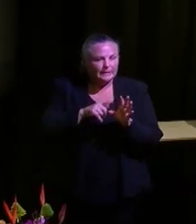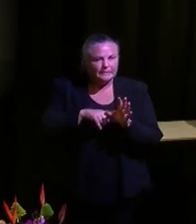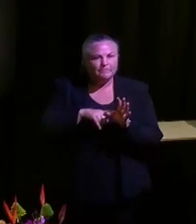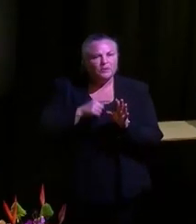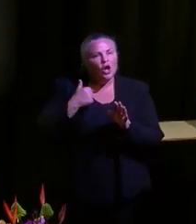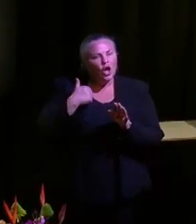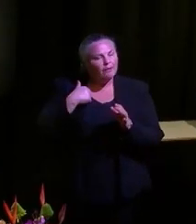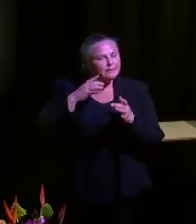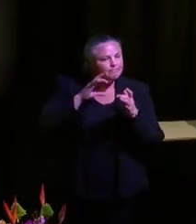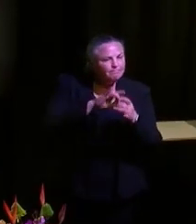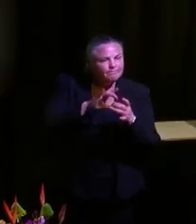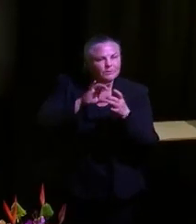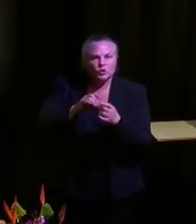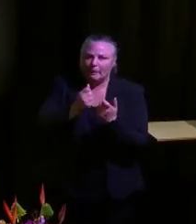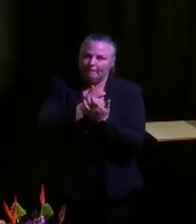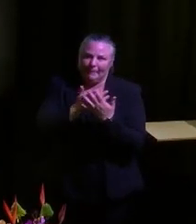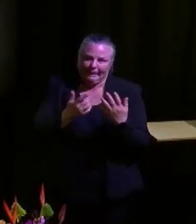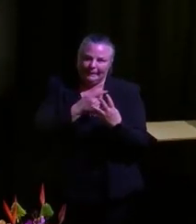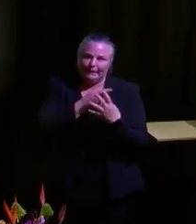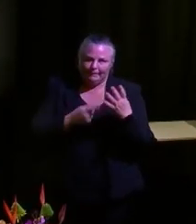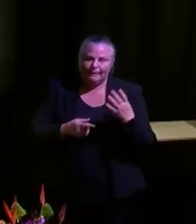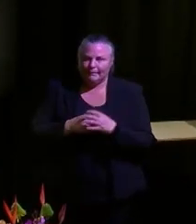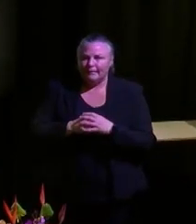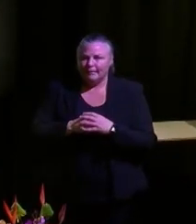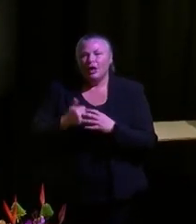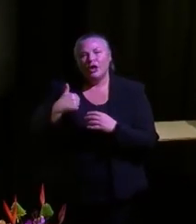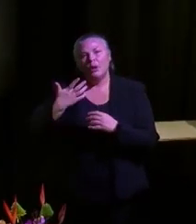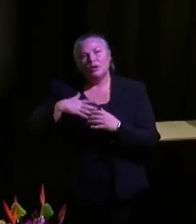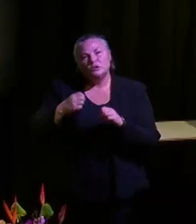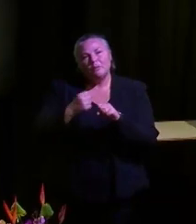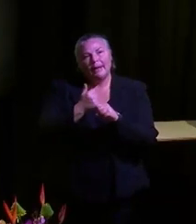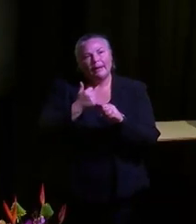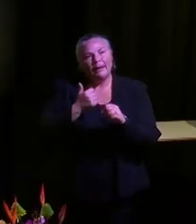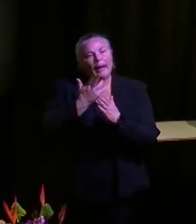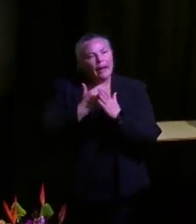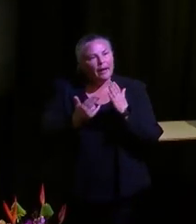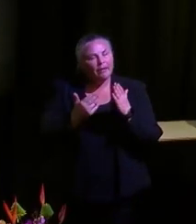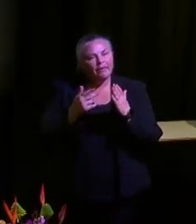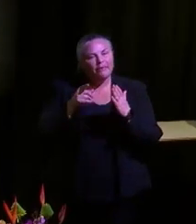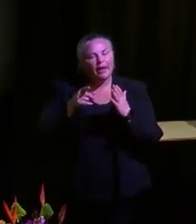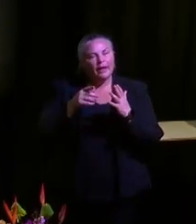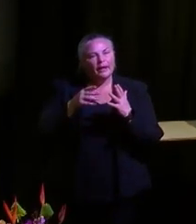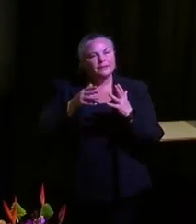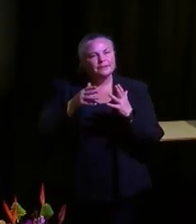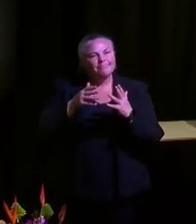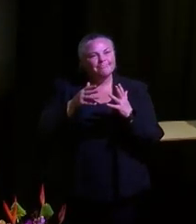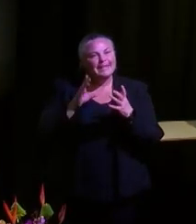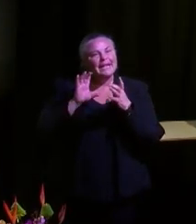it, and at one stage I wanted to make work responding to your father's work as a